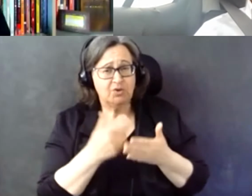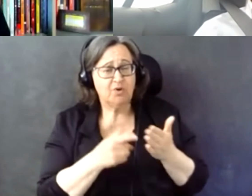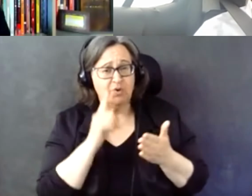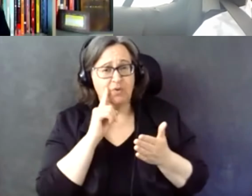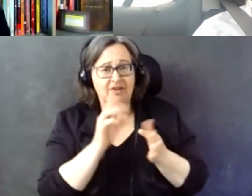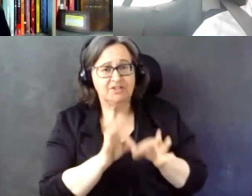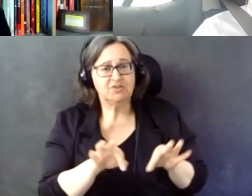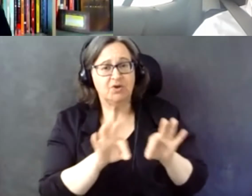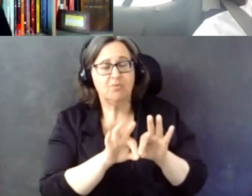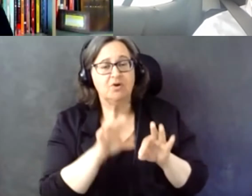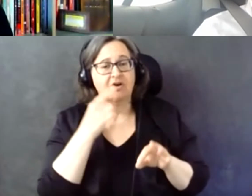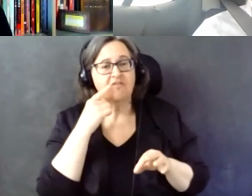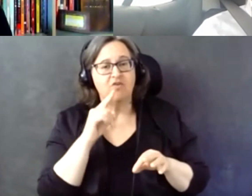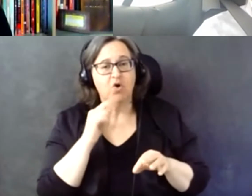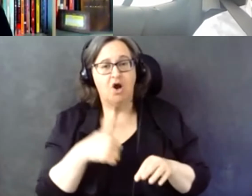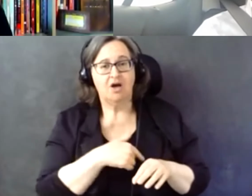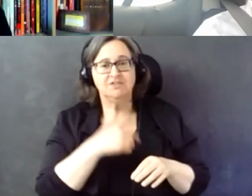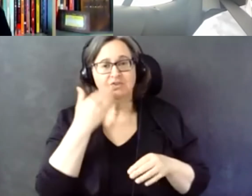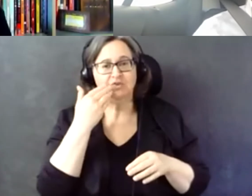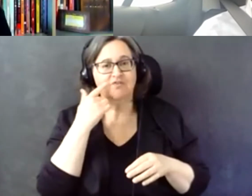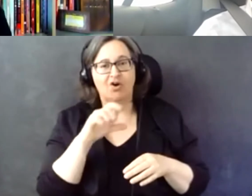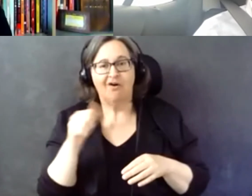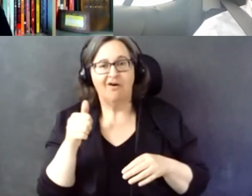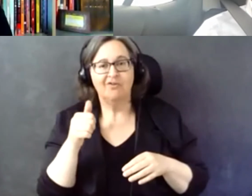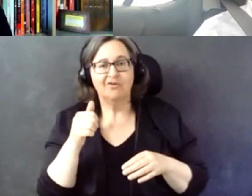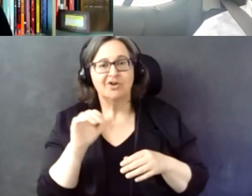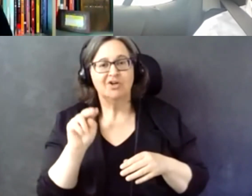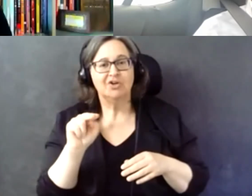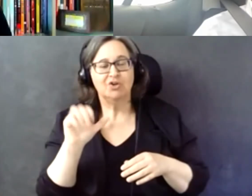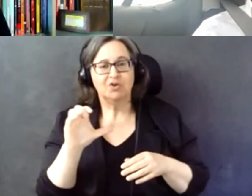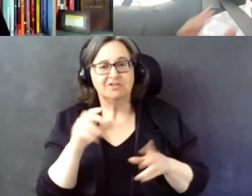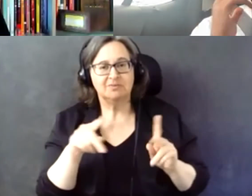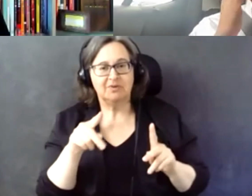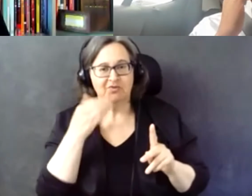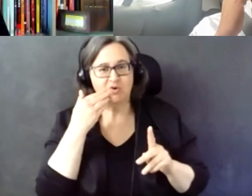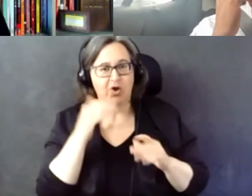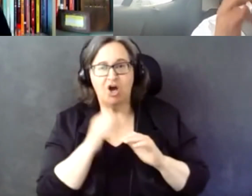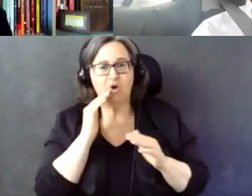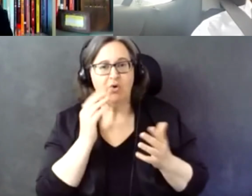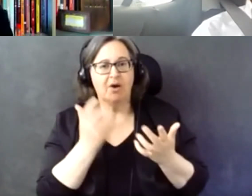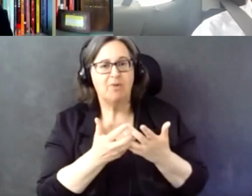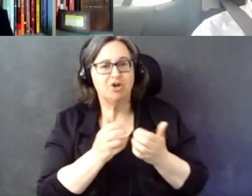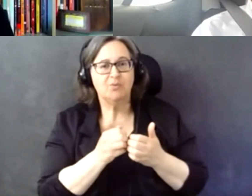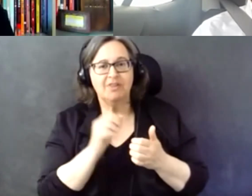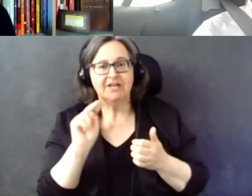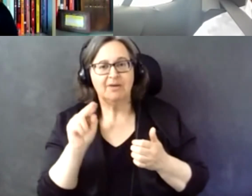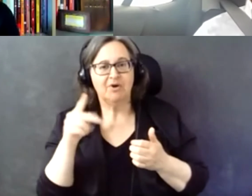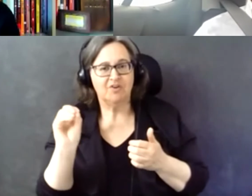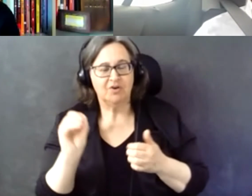think is important for us to know and for other new yorkers to know about how you will partner with non-profit organizations